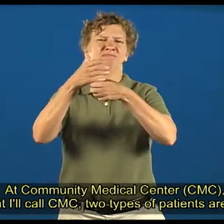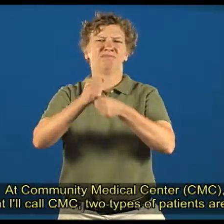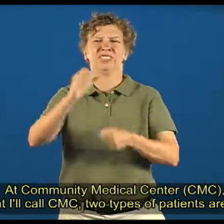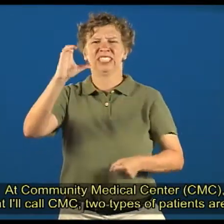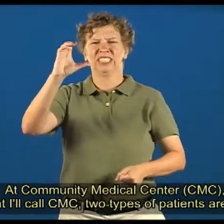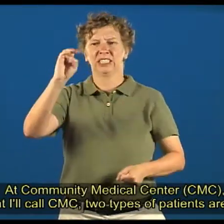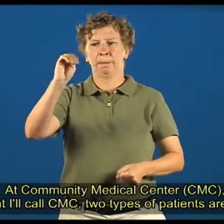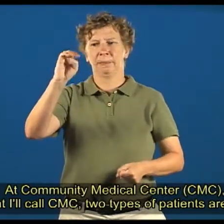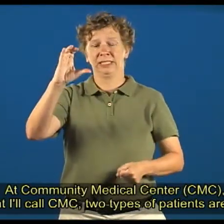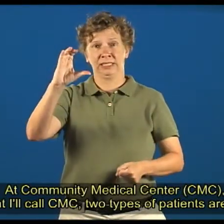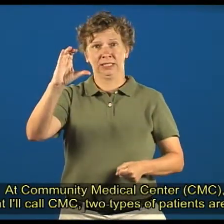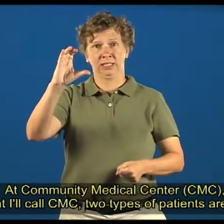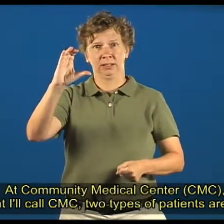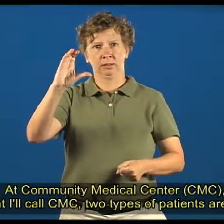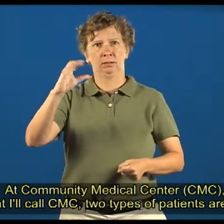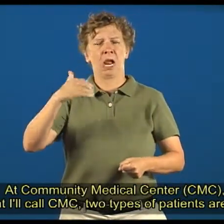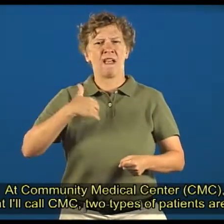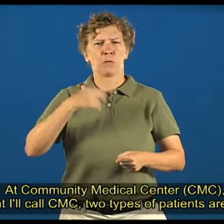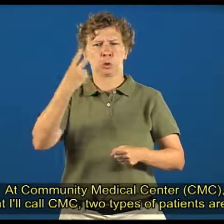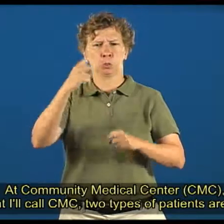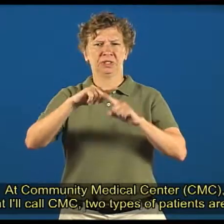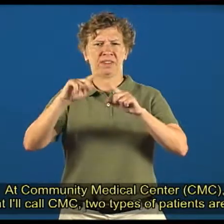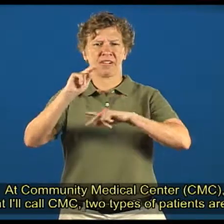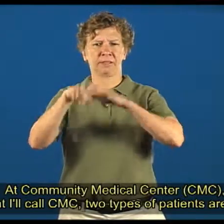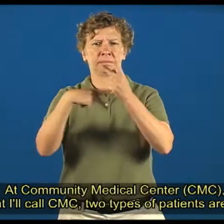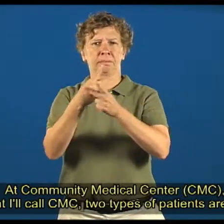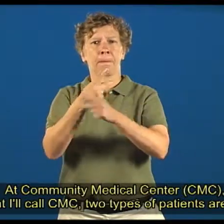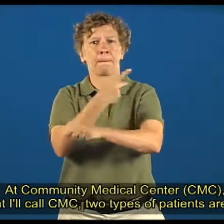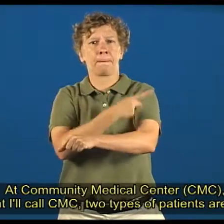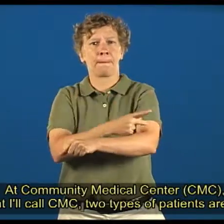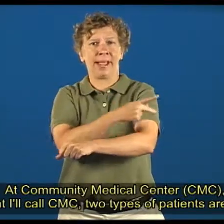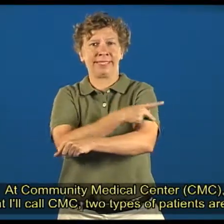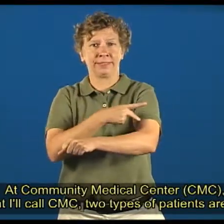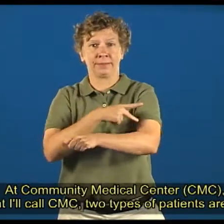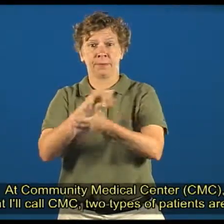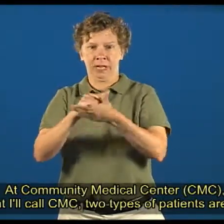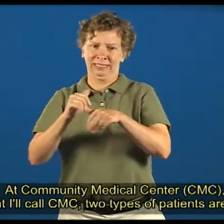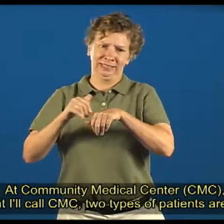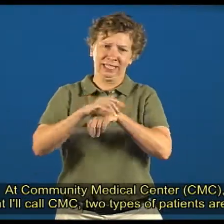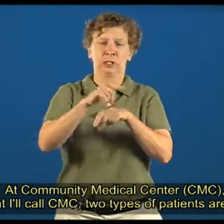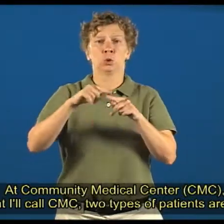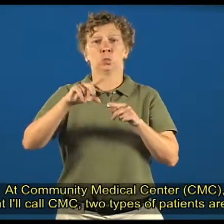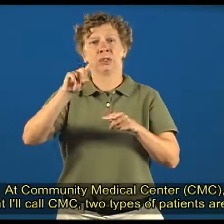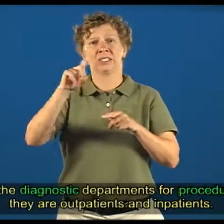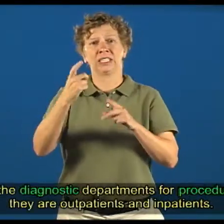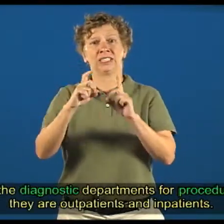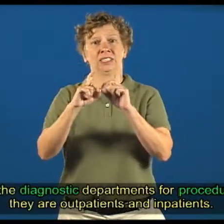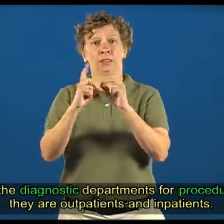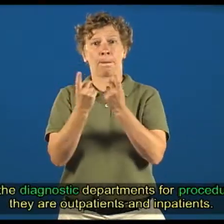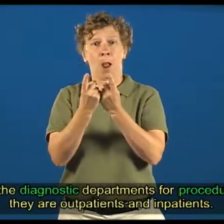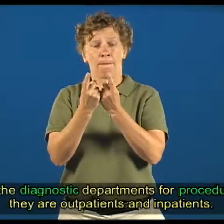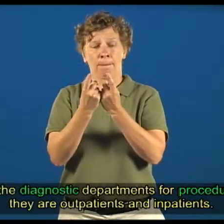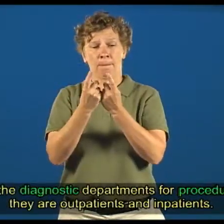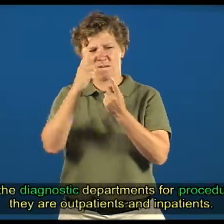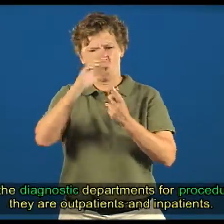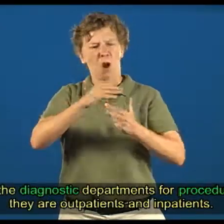At Community Medical Center, what I'll call CMC, 2 types of patients are sent to diagnostic departments